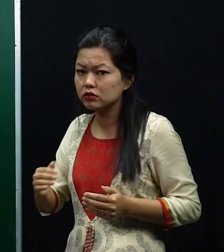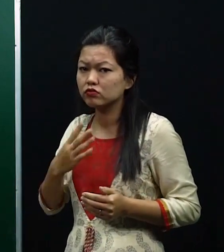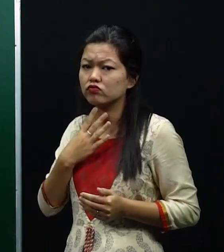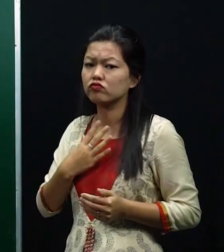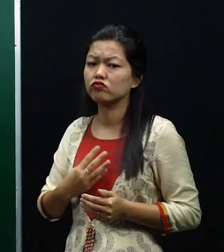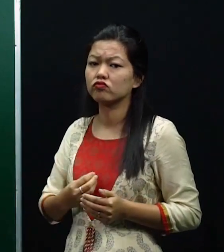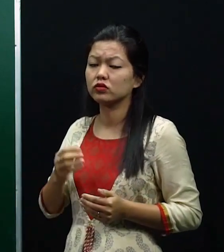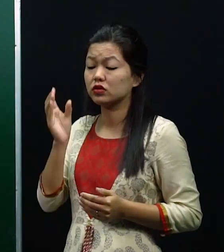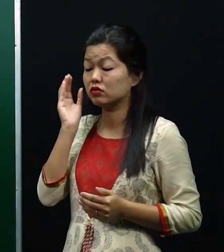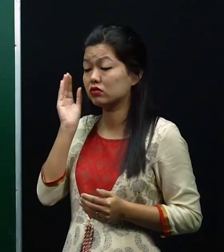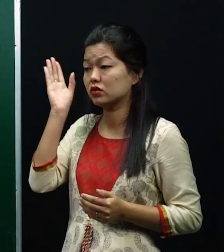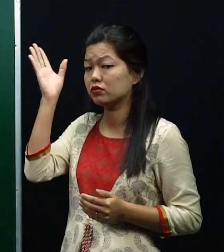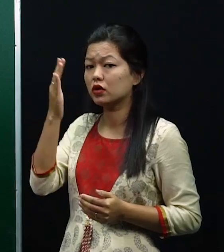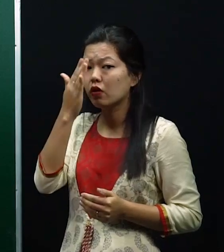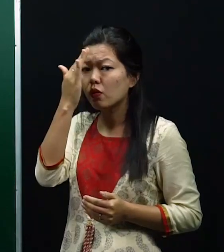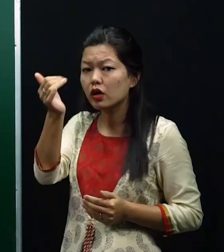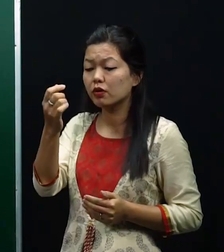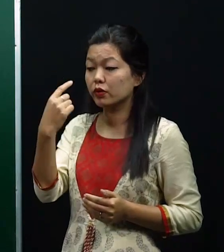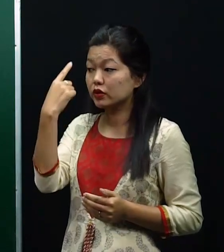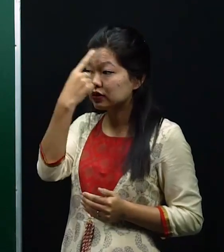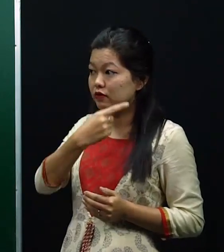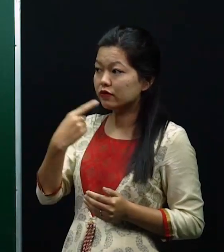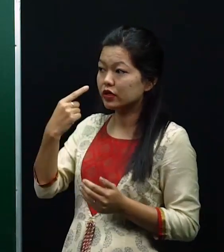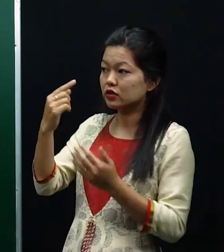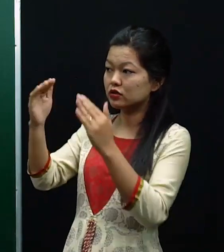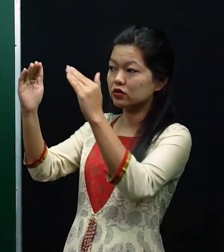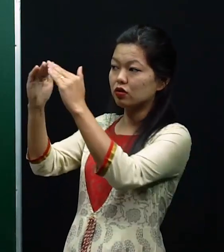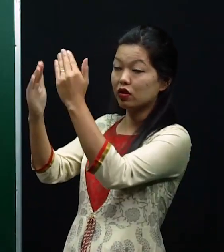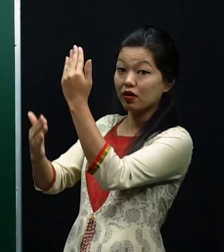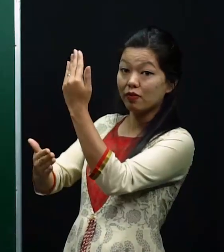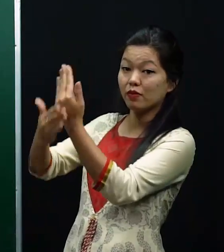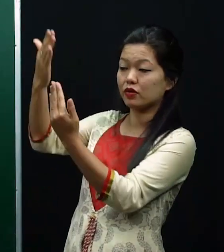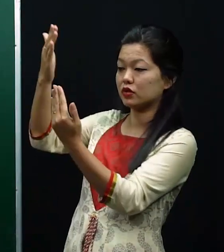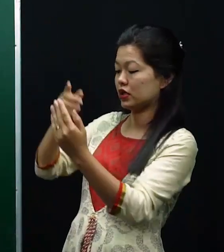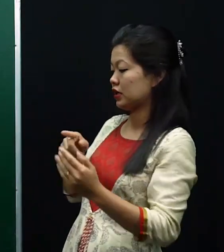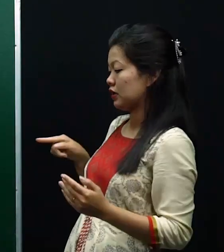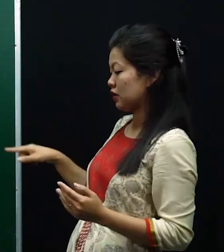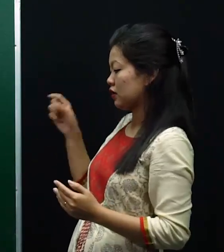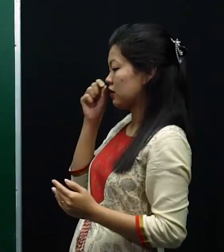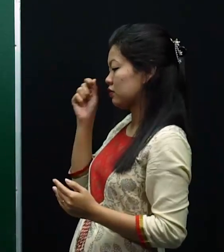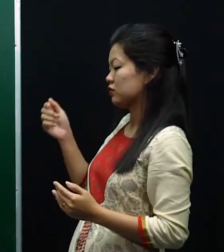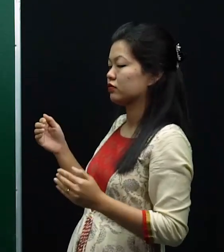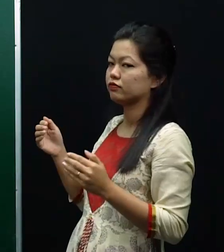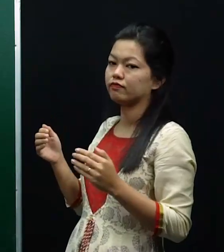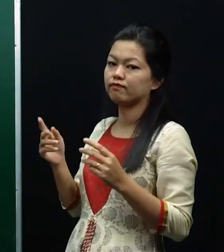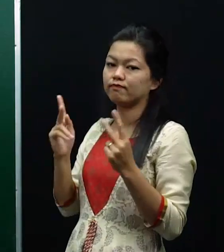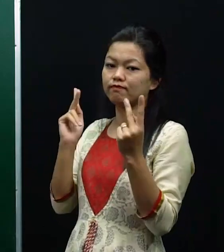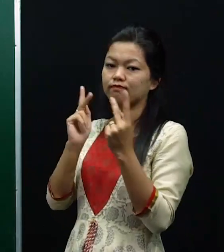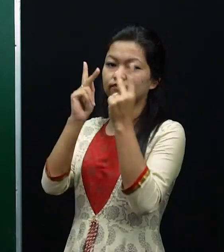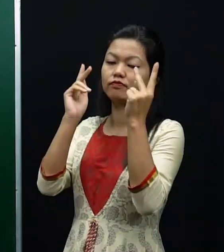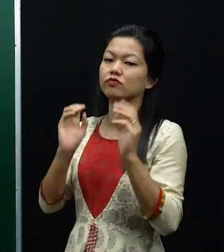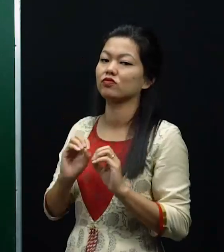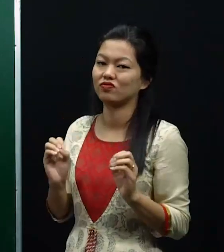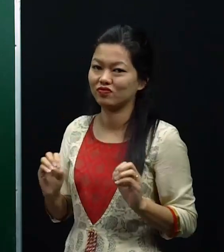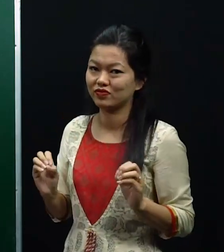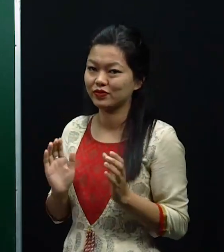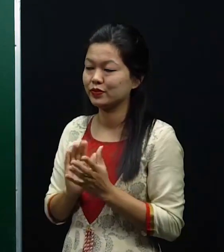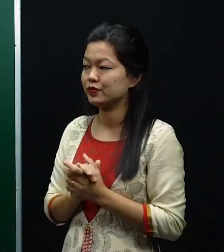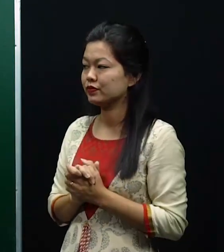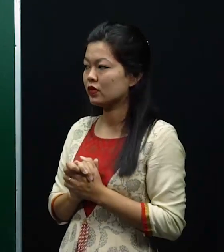The face that he had been looking for years and years was so similar with the face that this man